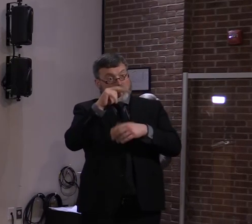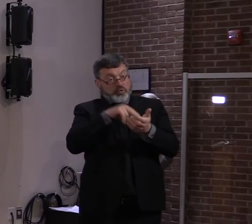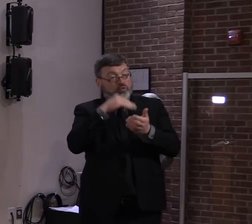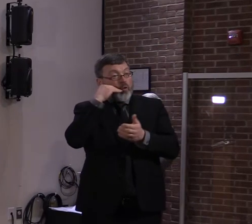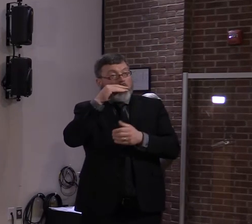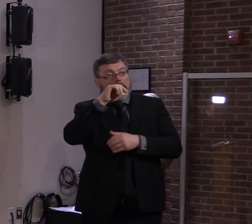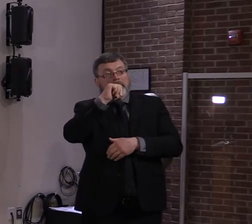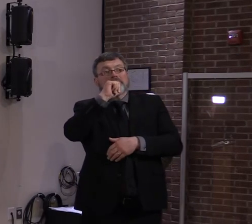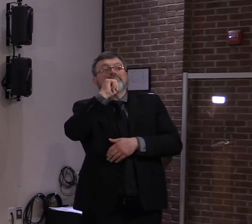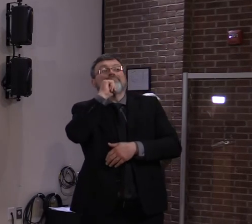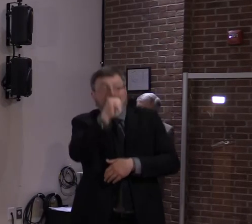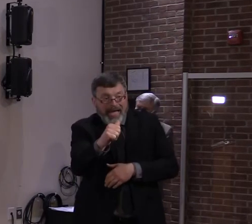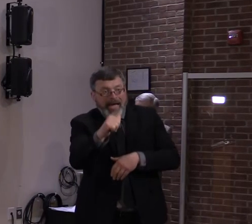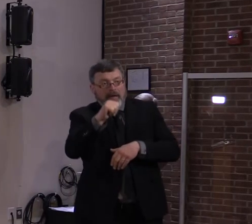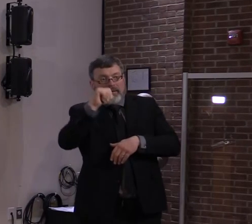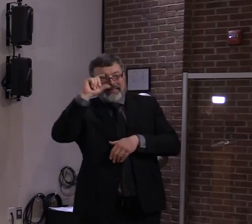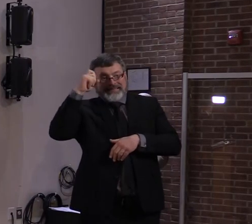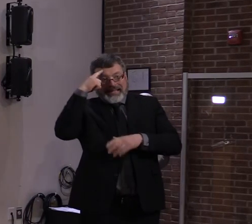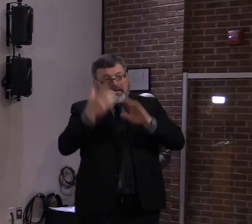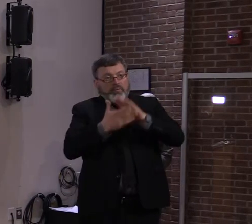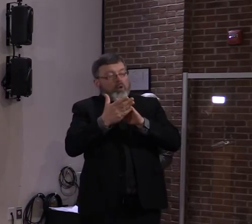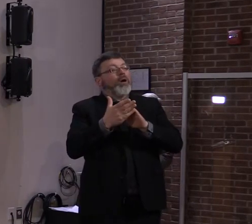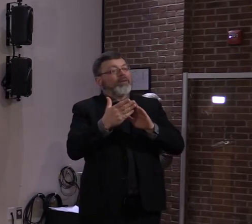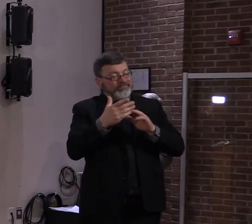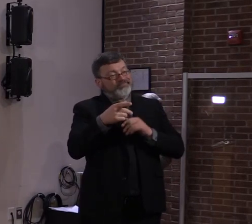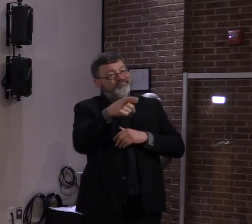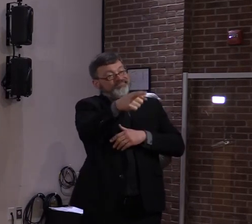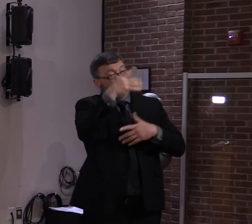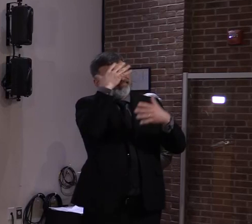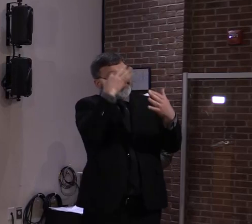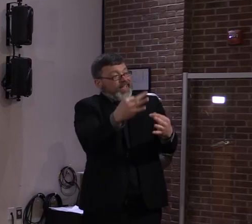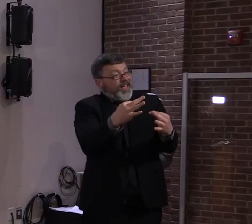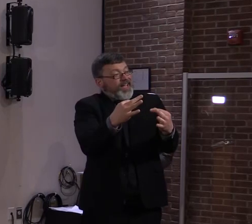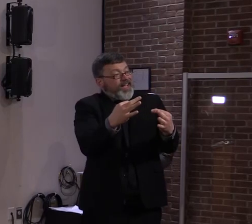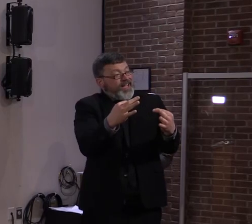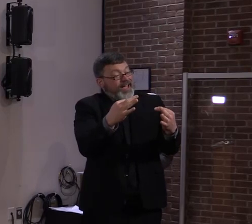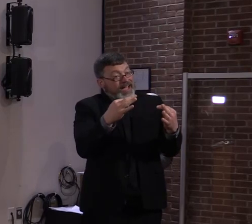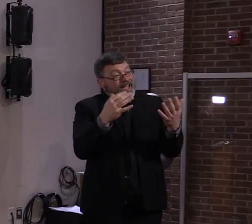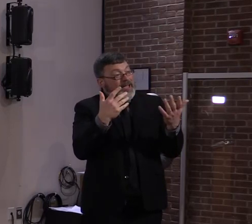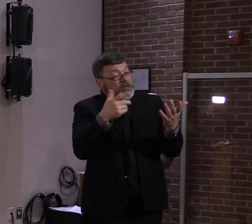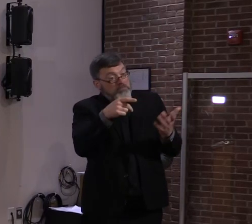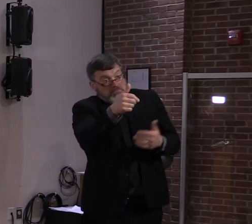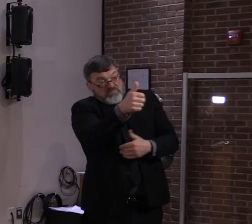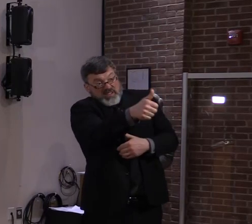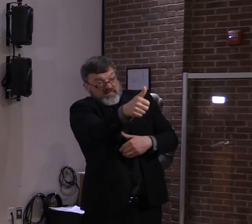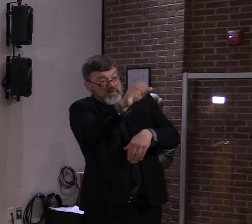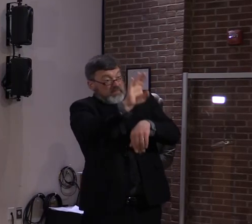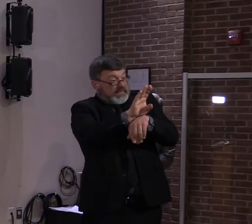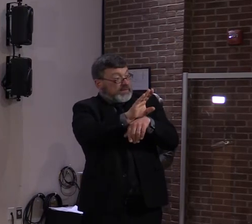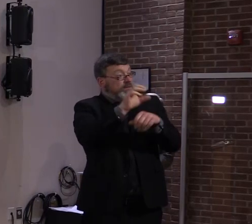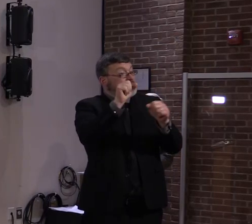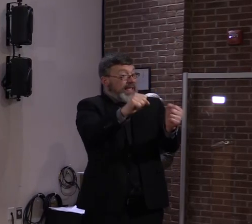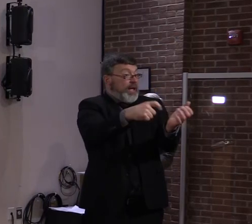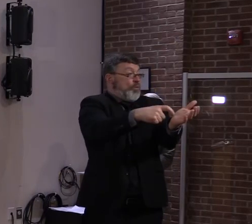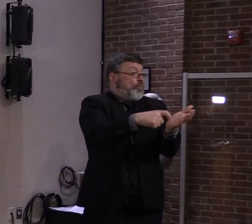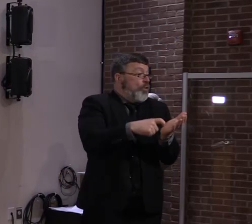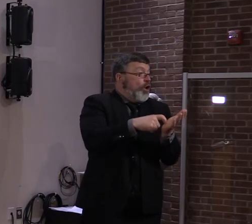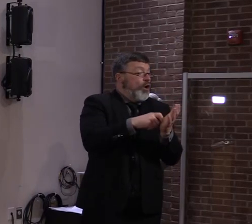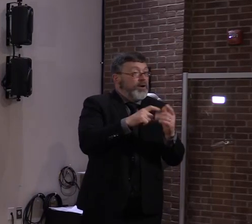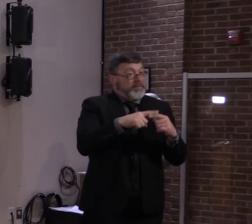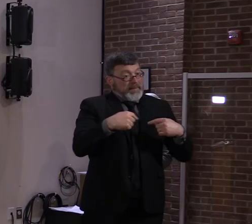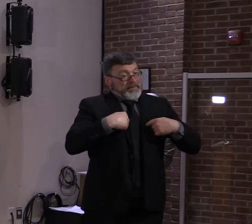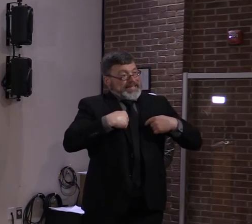make it mandatory. But at this point in time, under the emergency authorization, I don't believe they can make